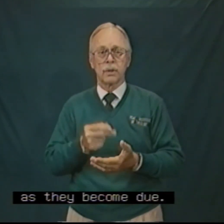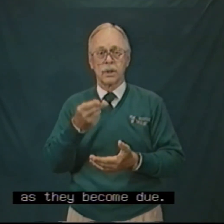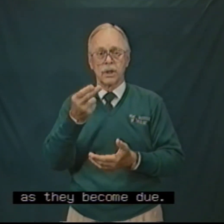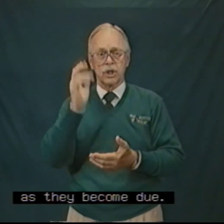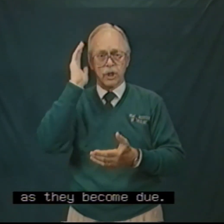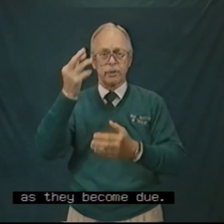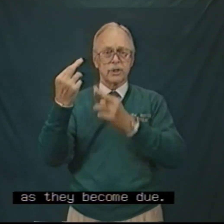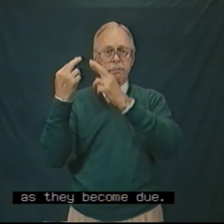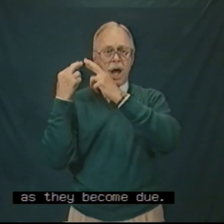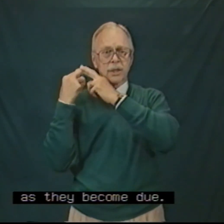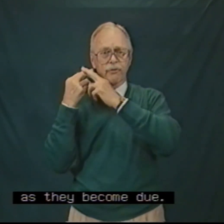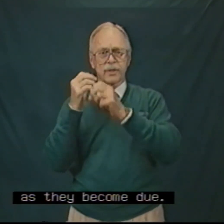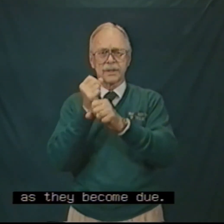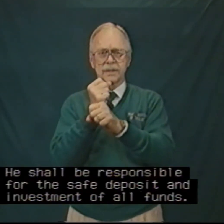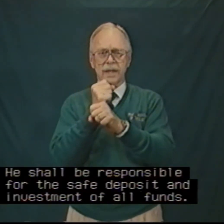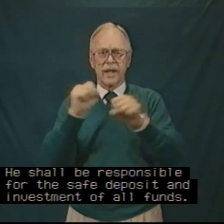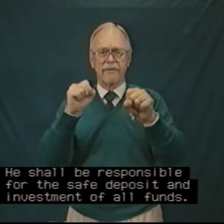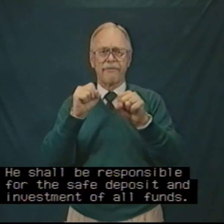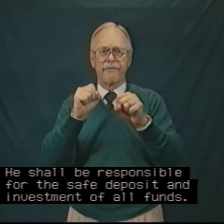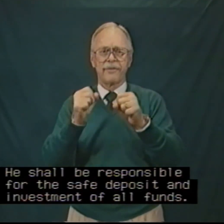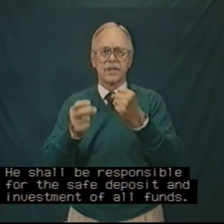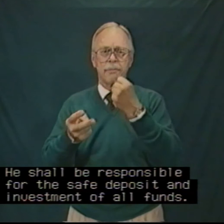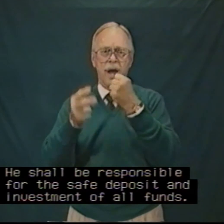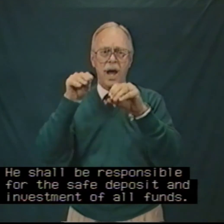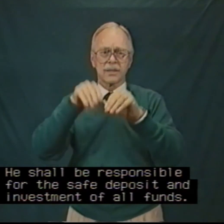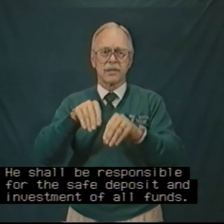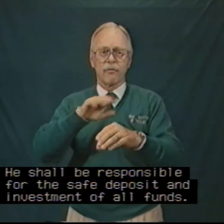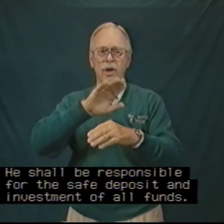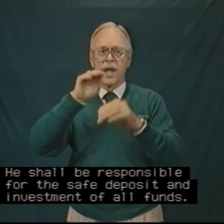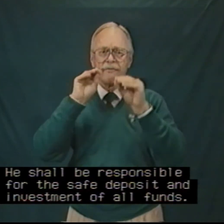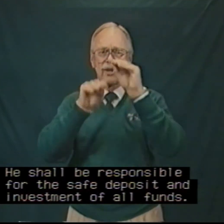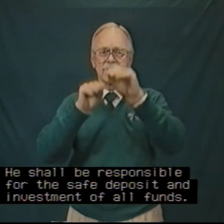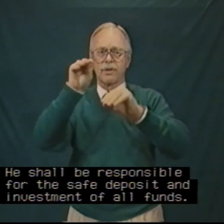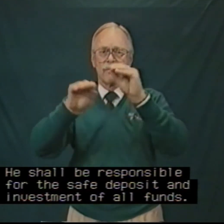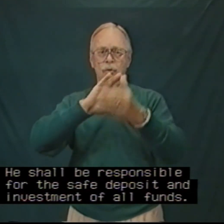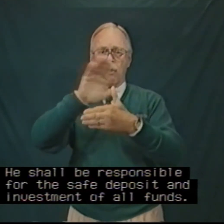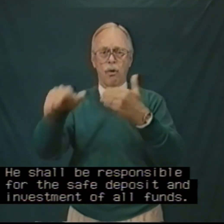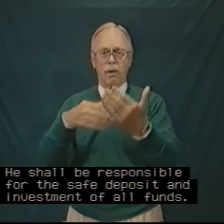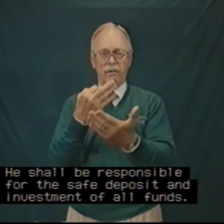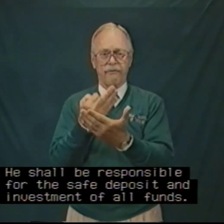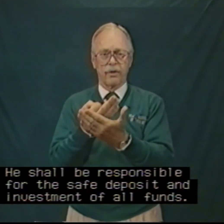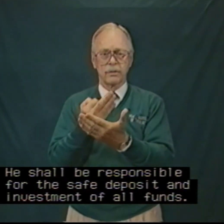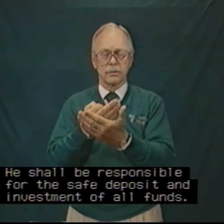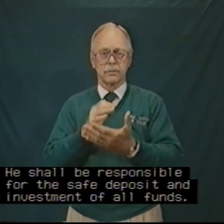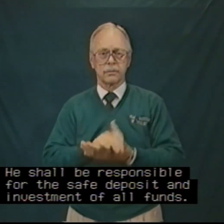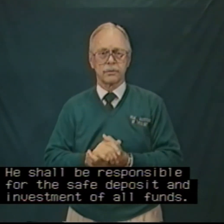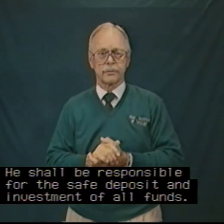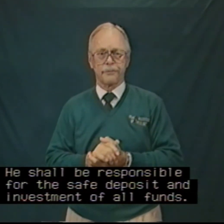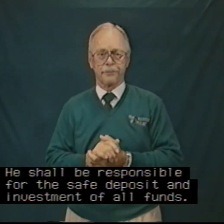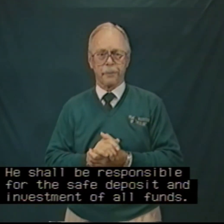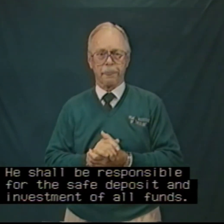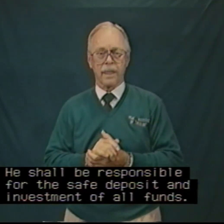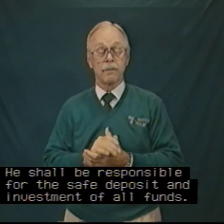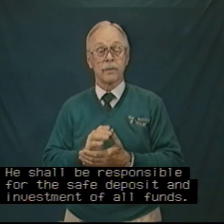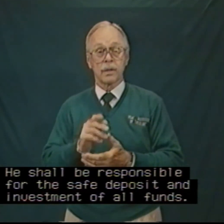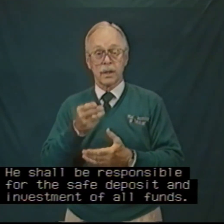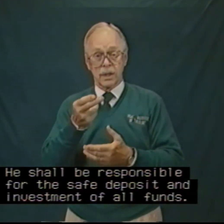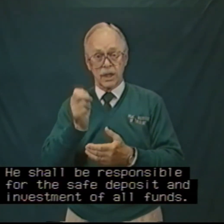shall keep a permanent record for each fiscal year. His books and records shall be audited by an auditing